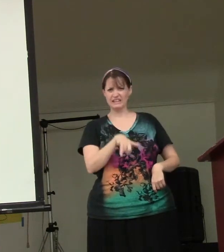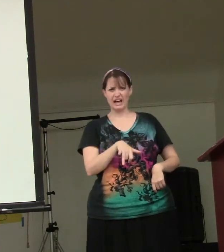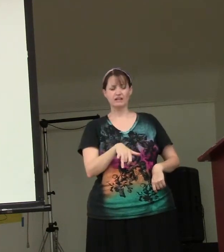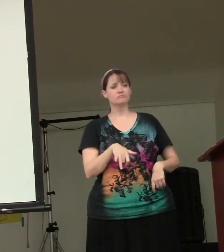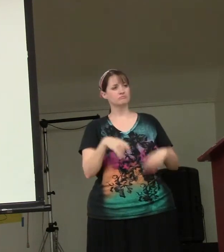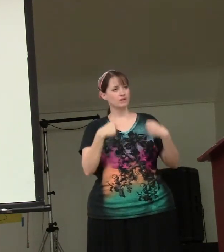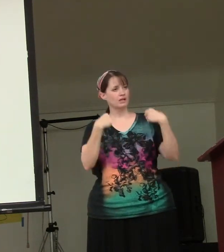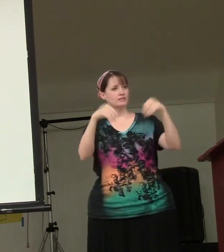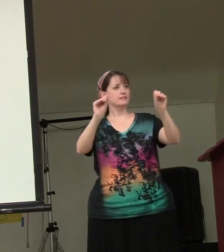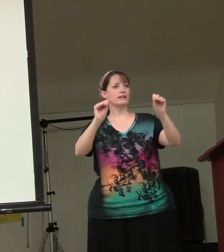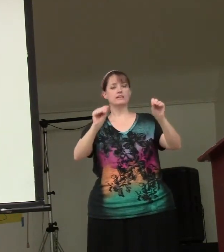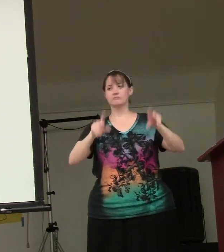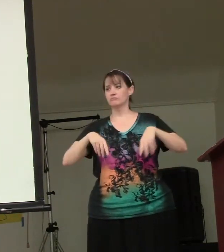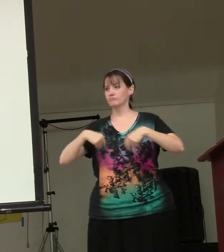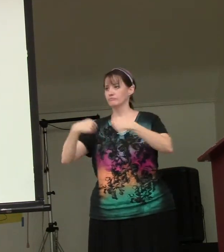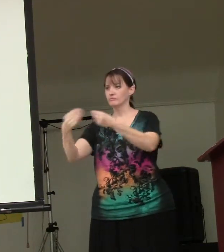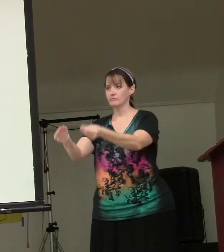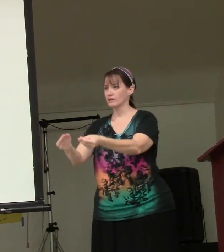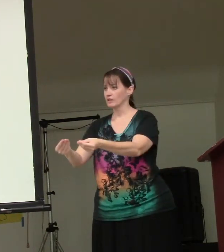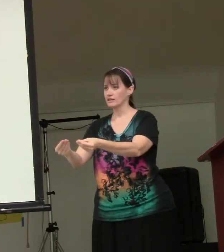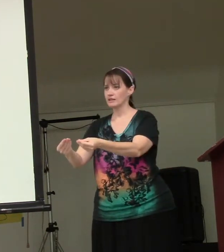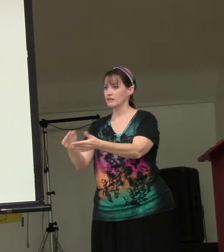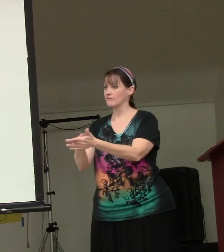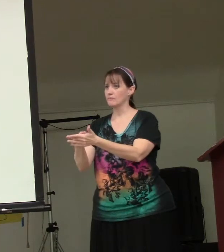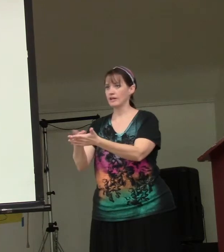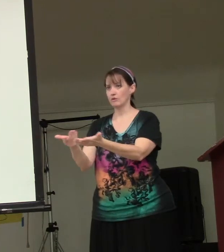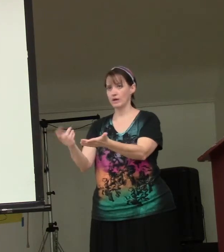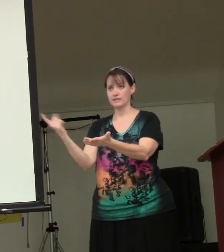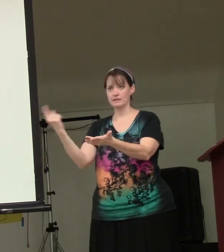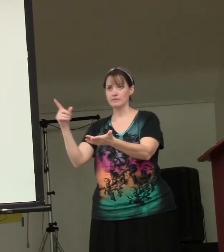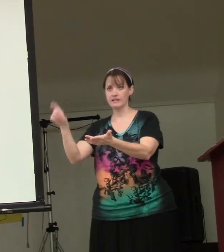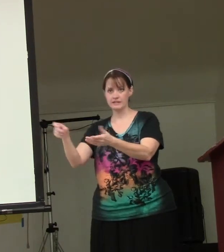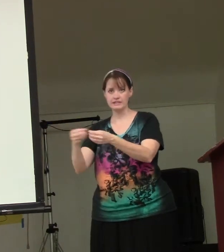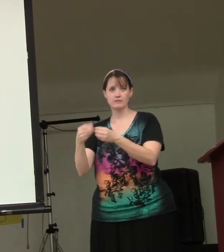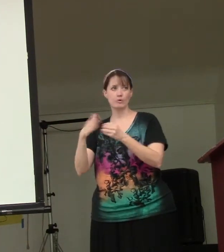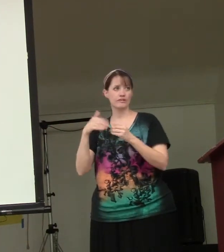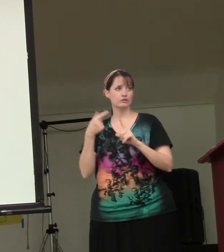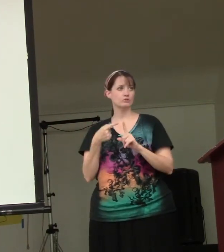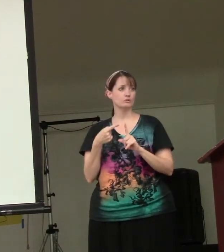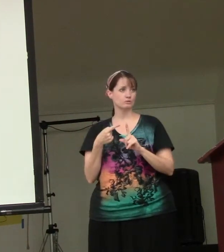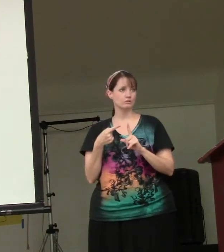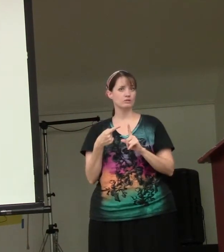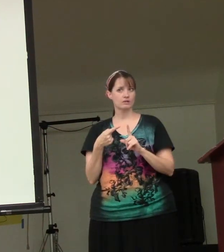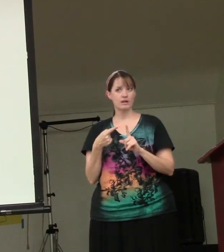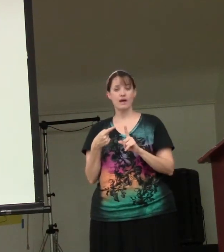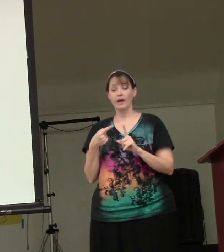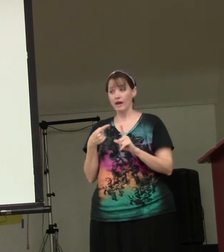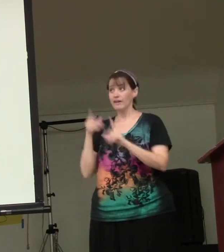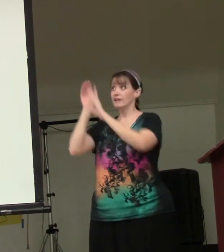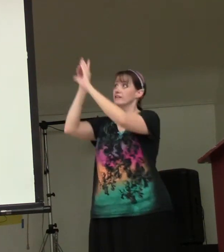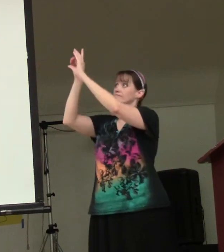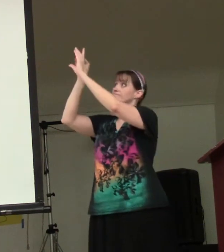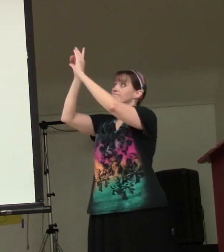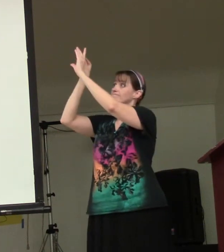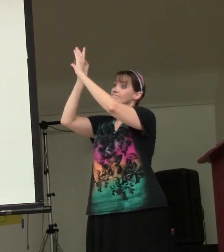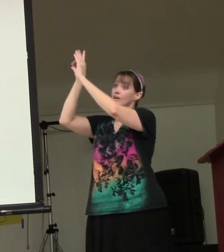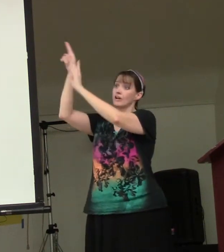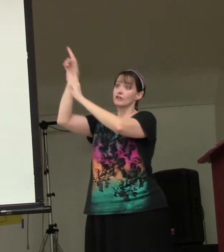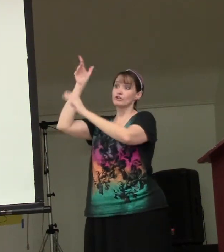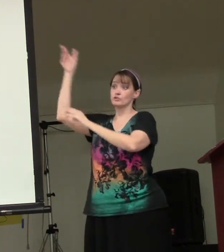that. Sell it, give the money away to somebody that needs it more than you do. And then, you're storing